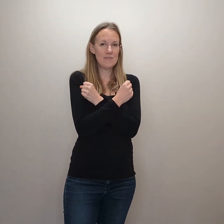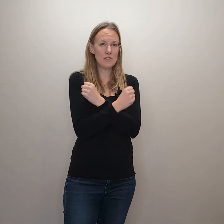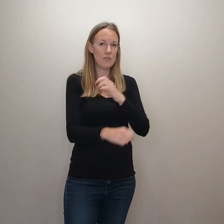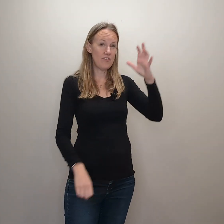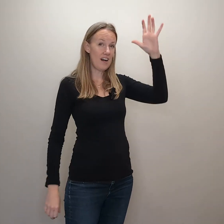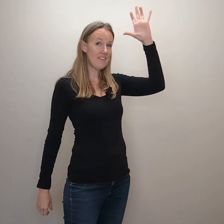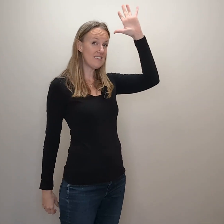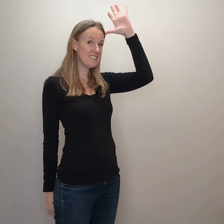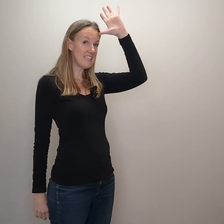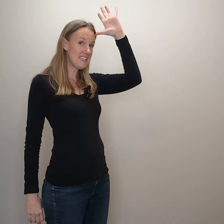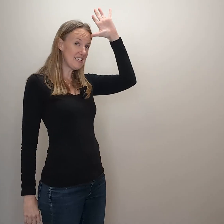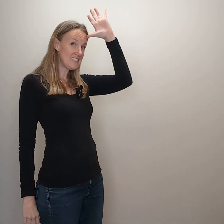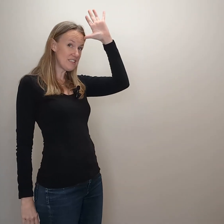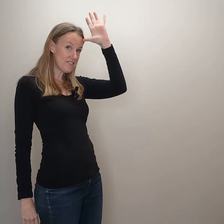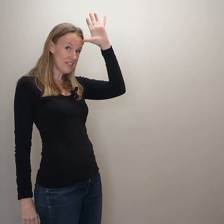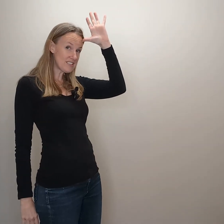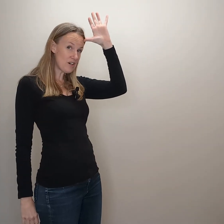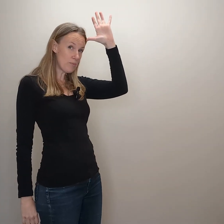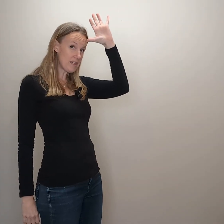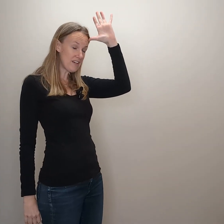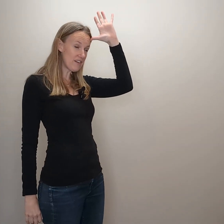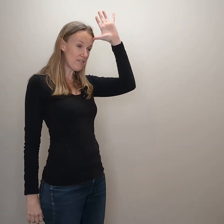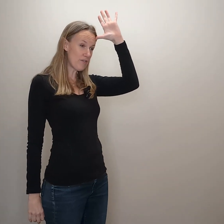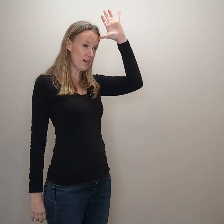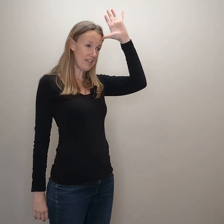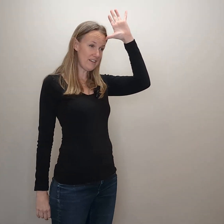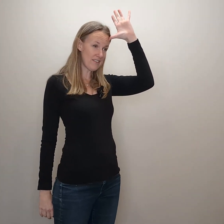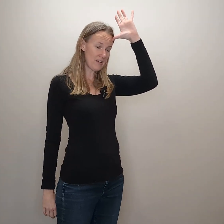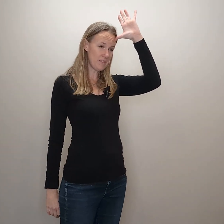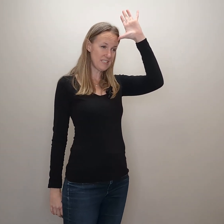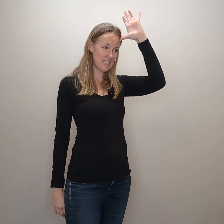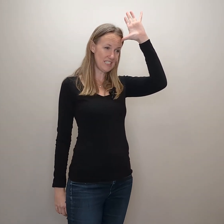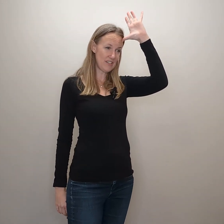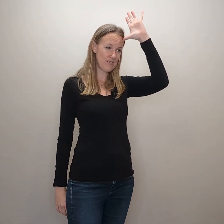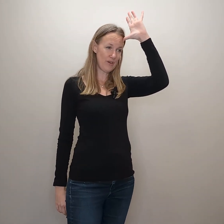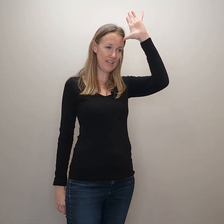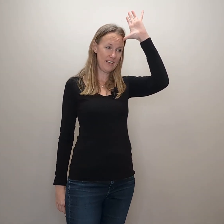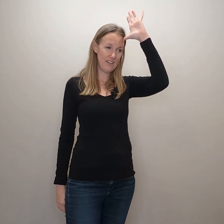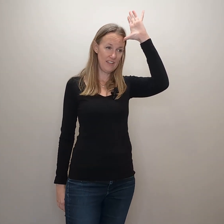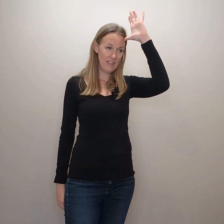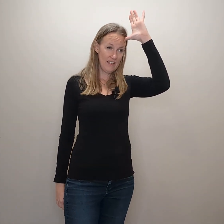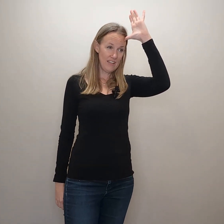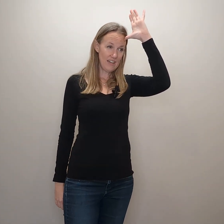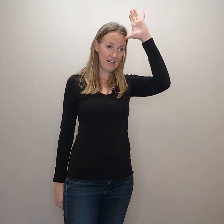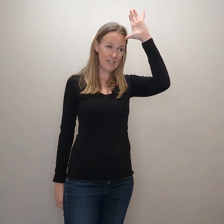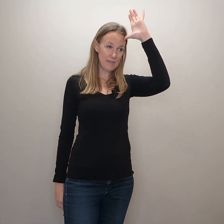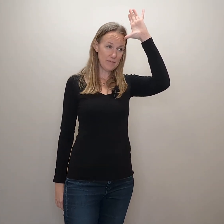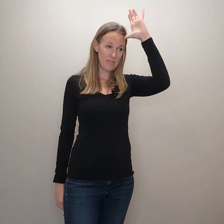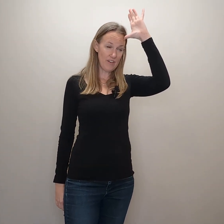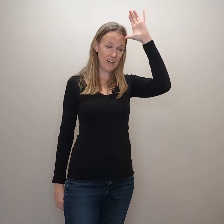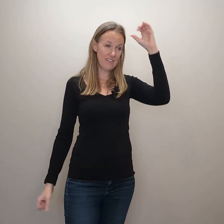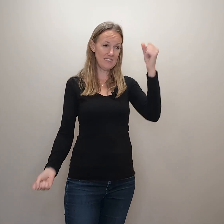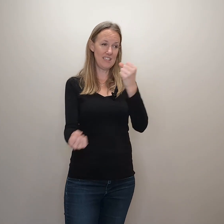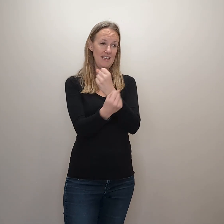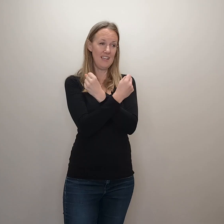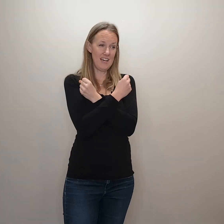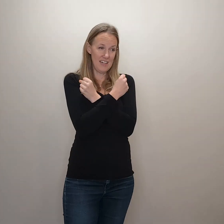So Father is like this. Your fingers are open here at your forehead. Your thumb is touching your forehead. The Father's